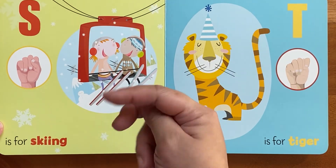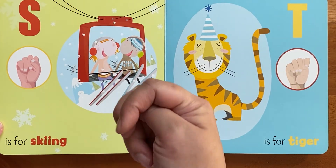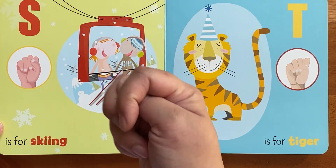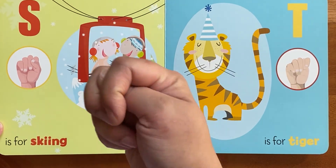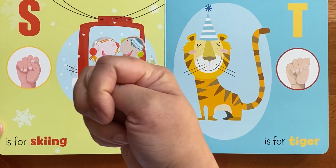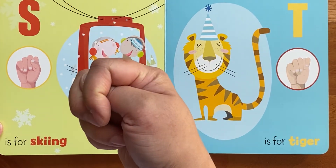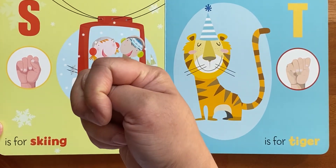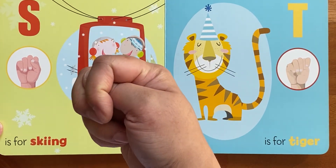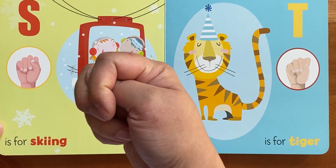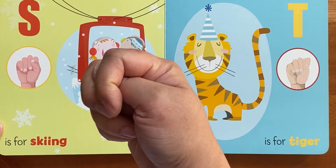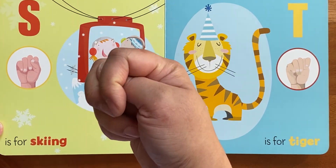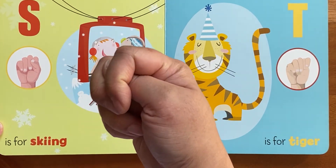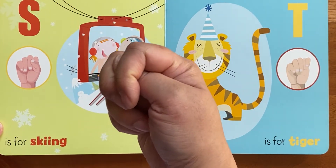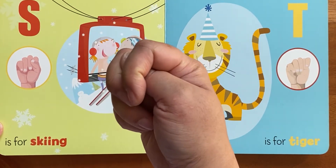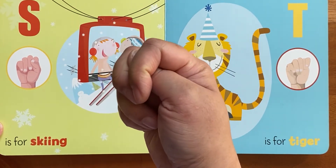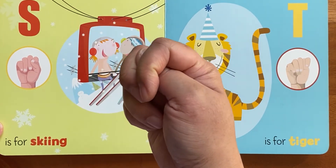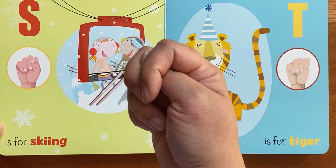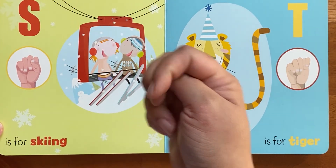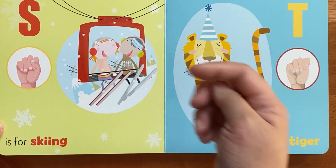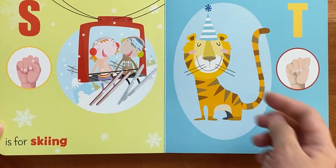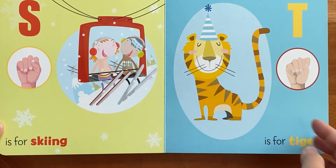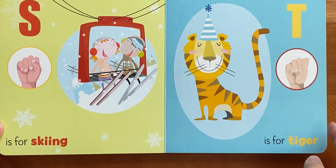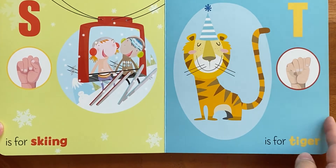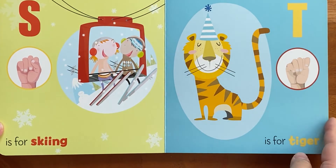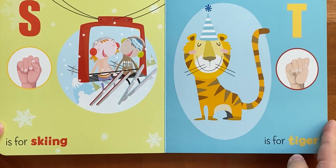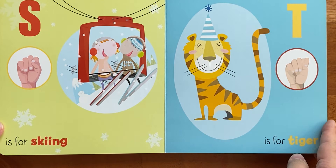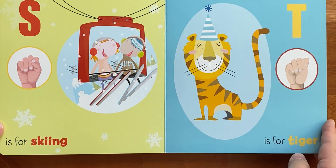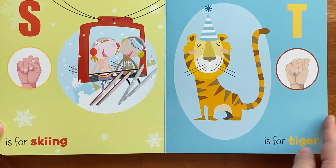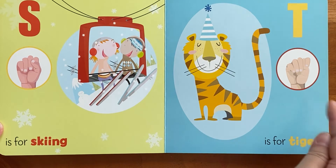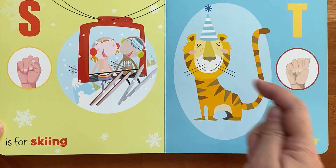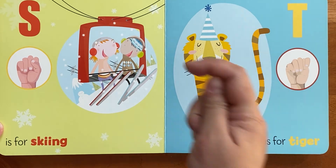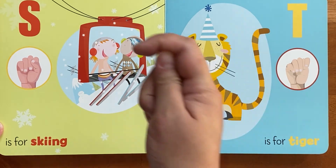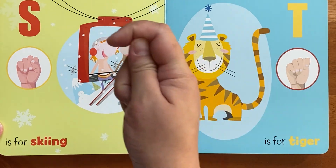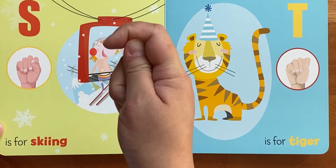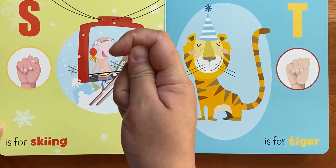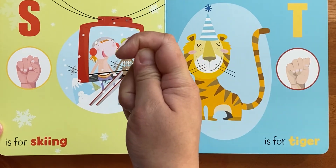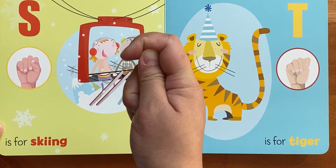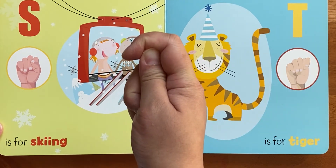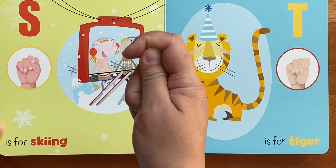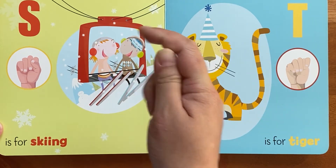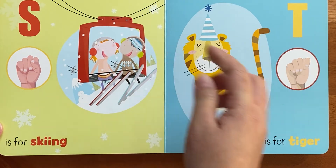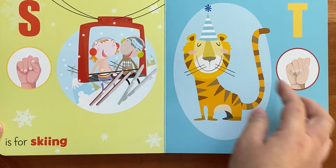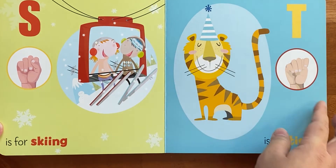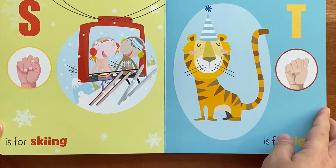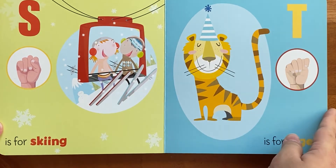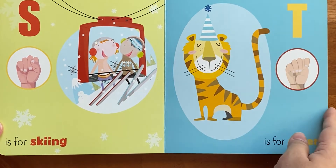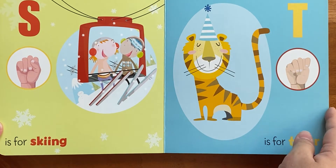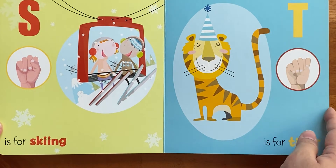S is for sport. T is for tiger.